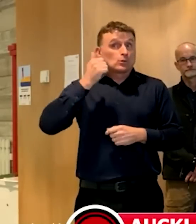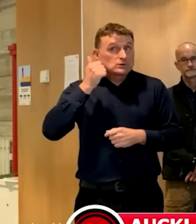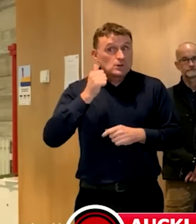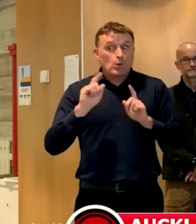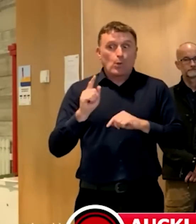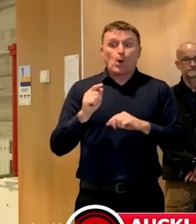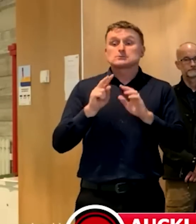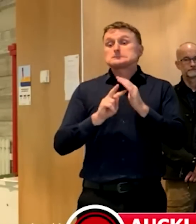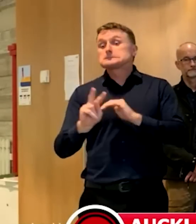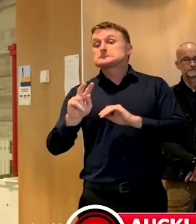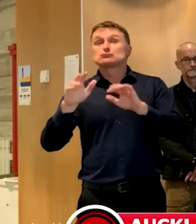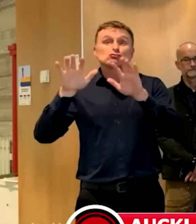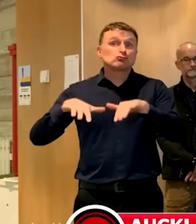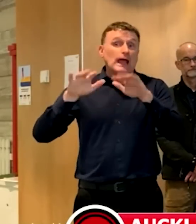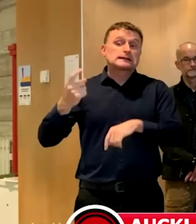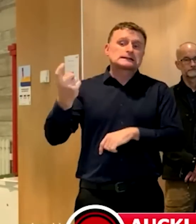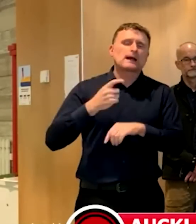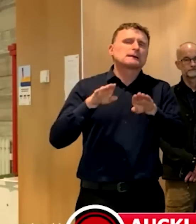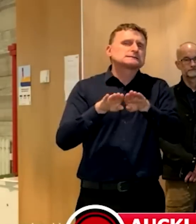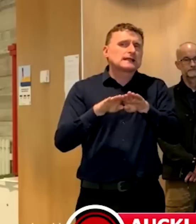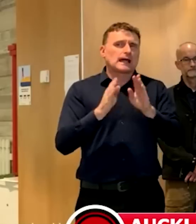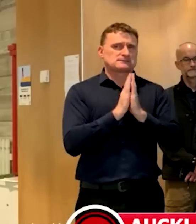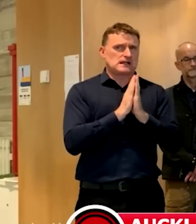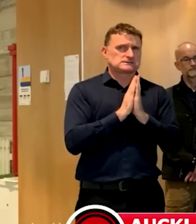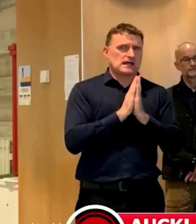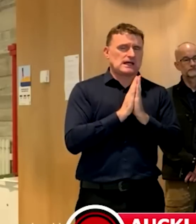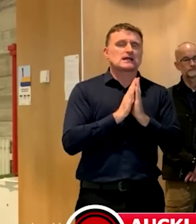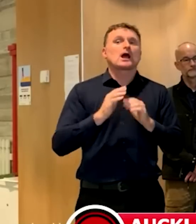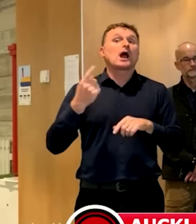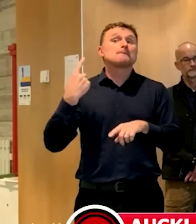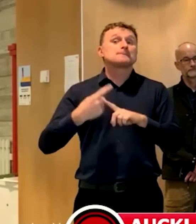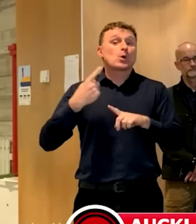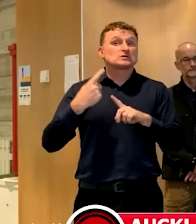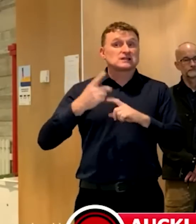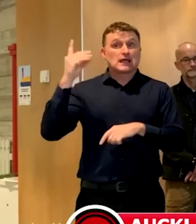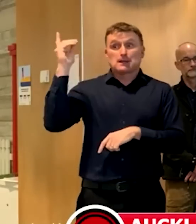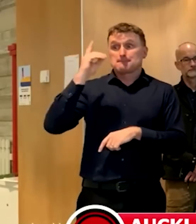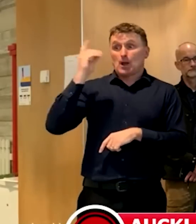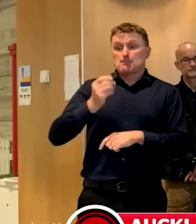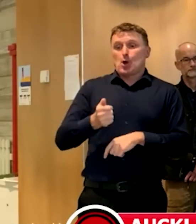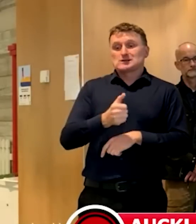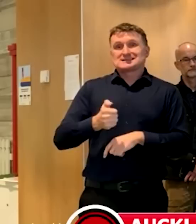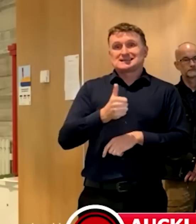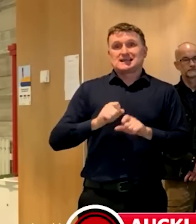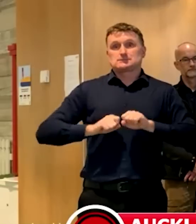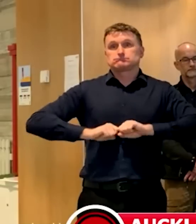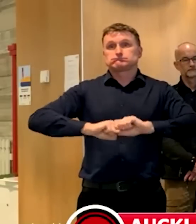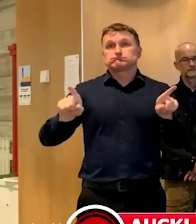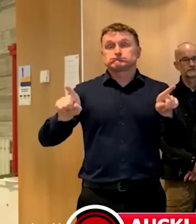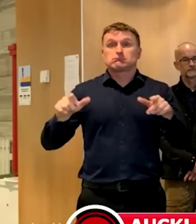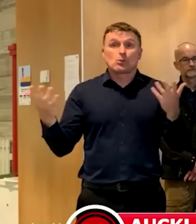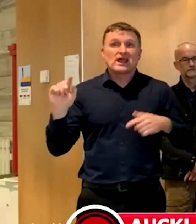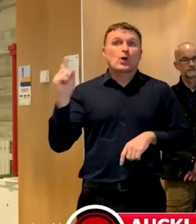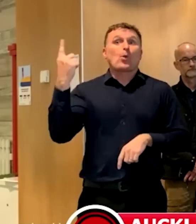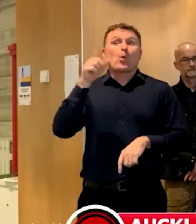intensities expected are similar to those on Sunday, an emergency mobile alert will be issued to the entire Auckland region following